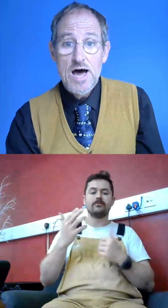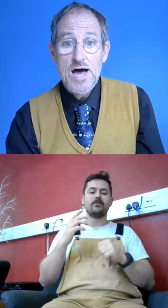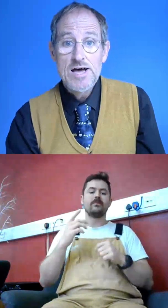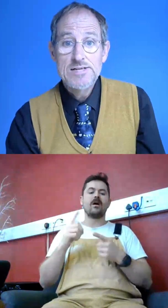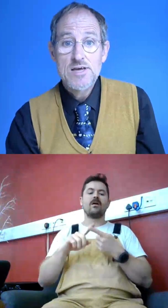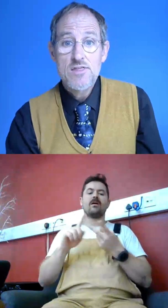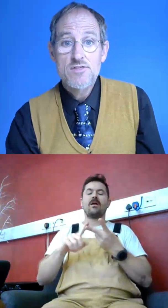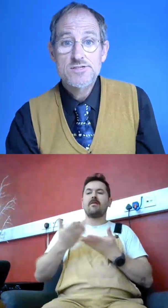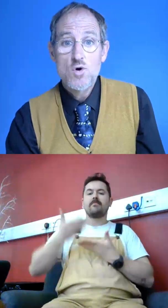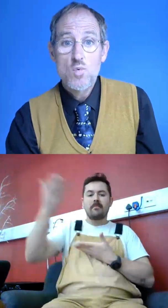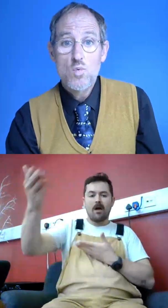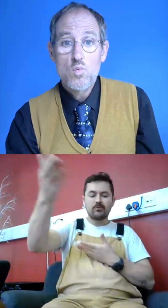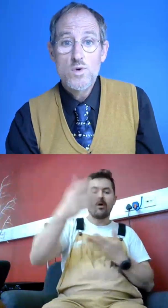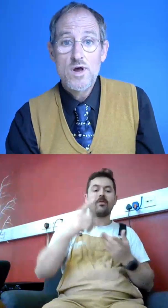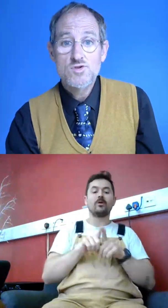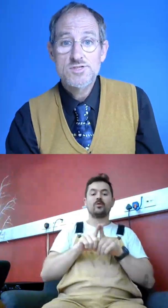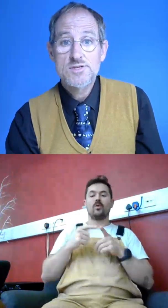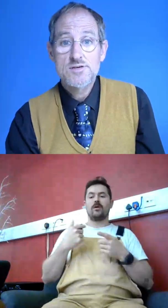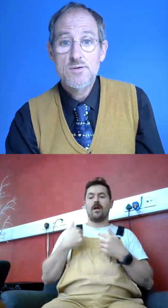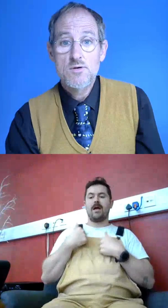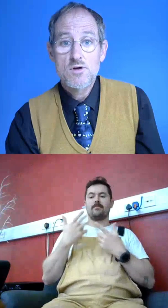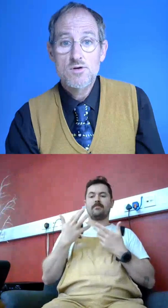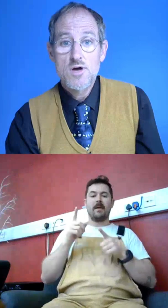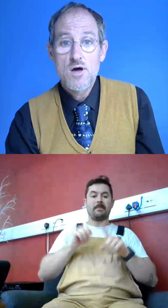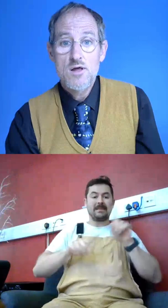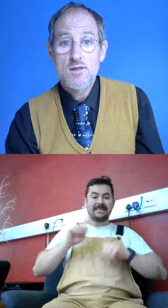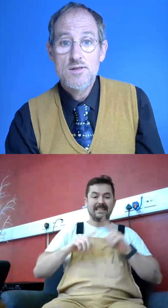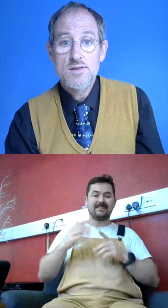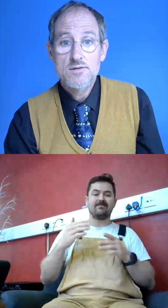well. And so we don't just